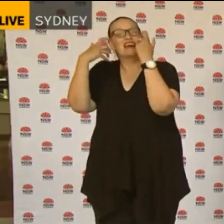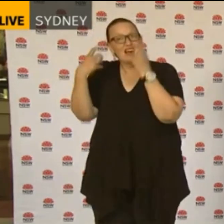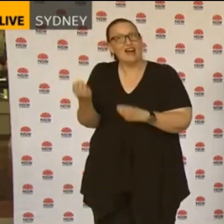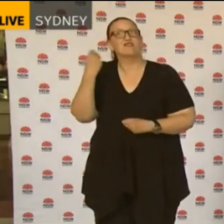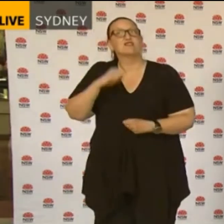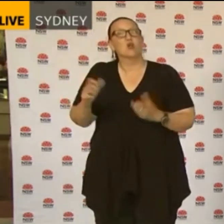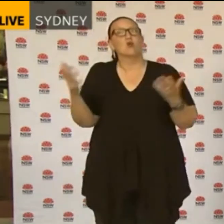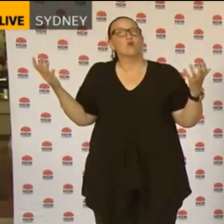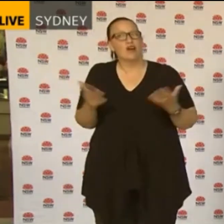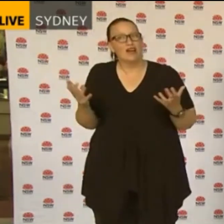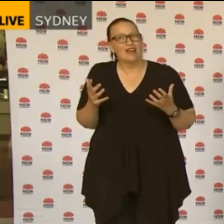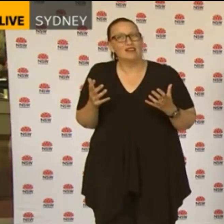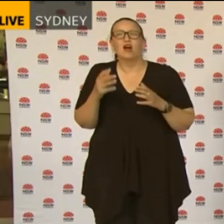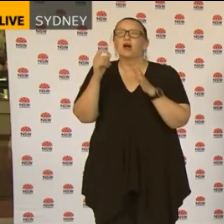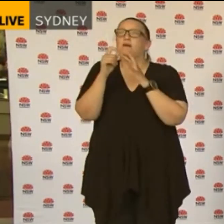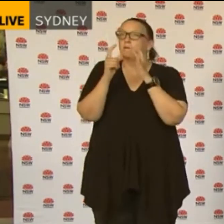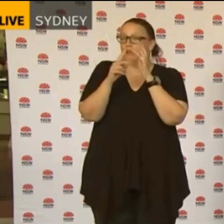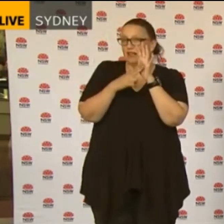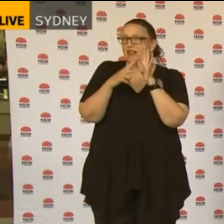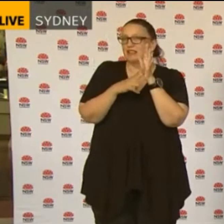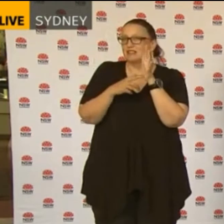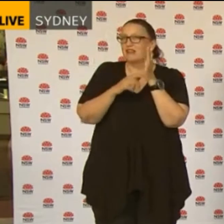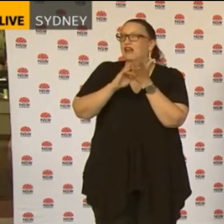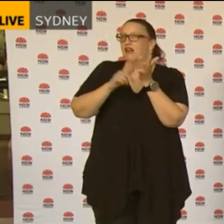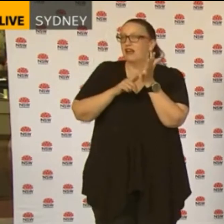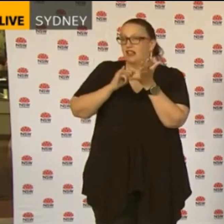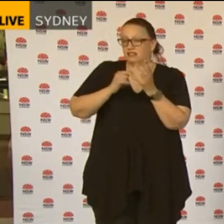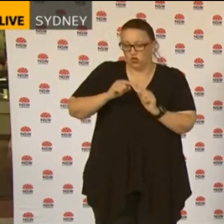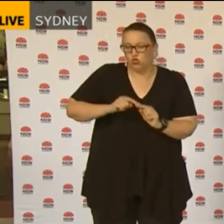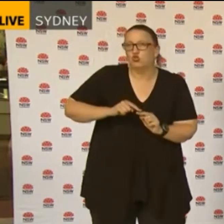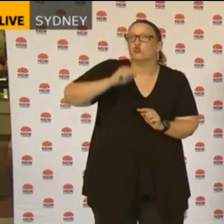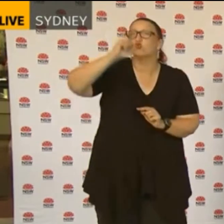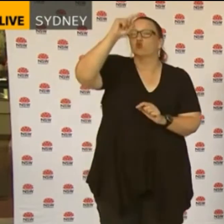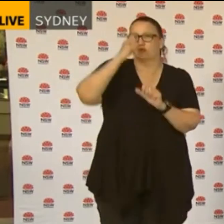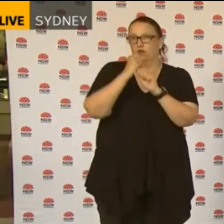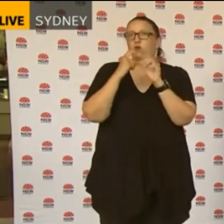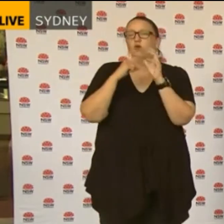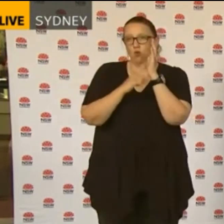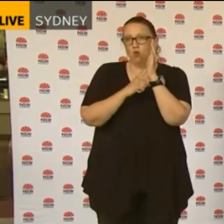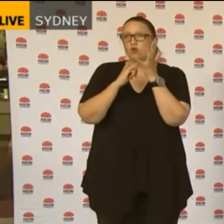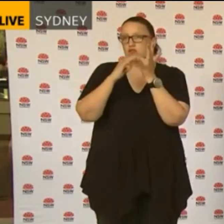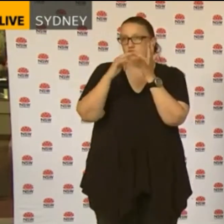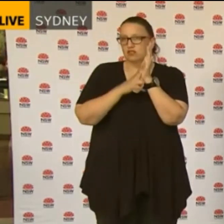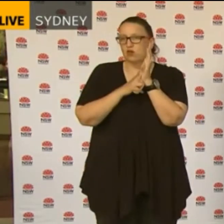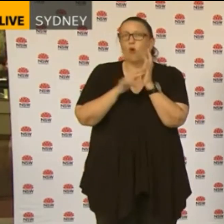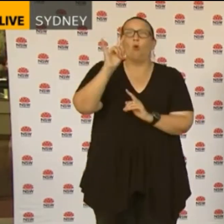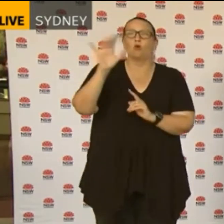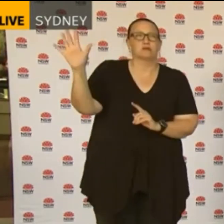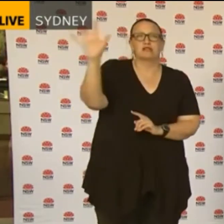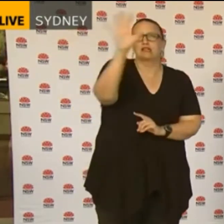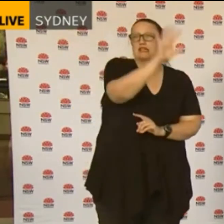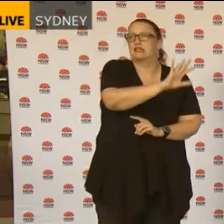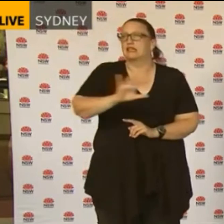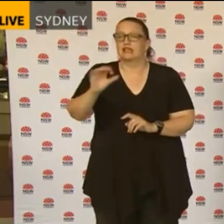travellers, anyone living in Glenorrey, Wahroonga, Thornley, Pennant Hills, Cherrybrook, Castle Hill, Galston, Dural,